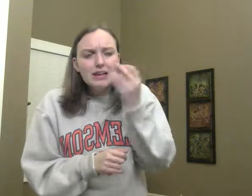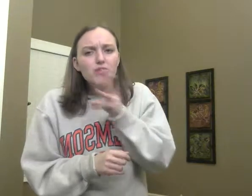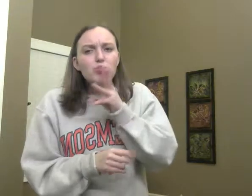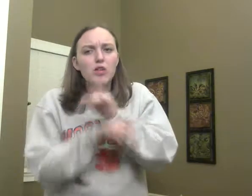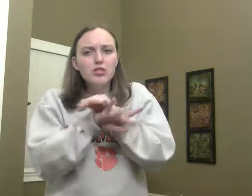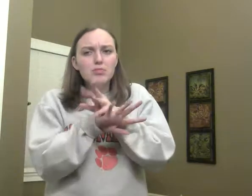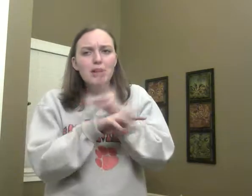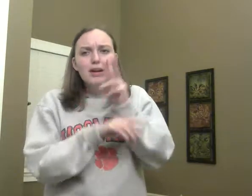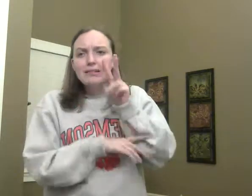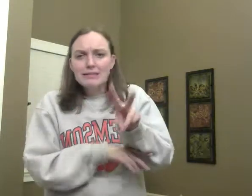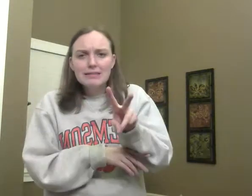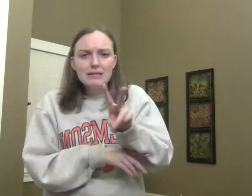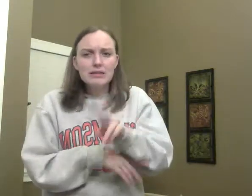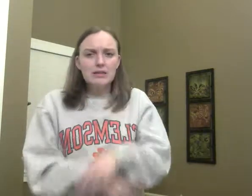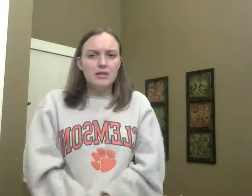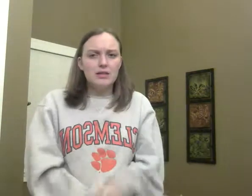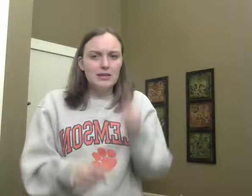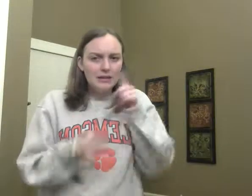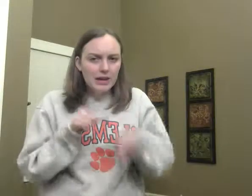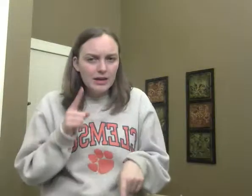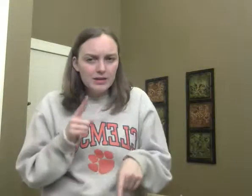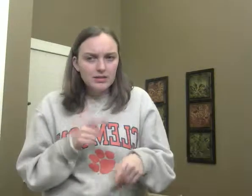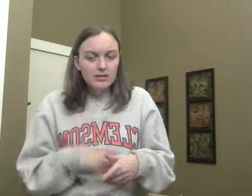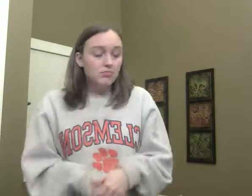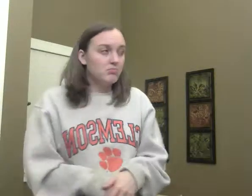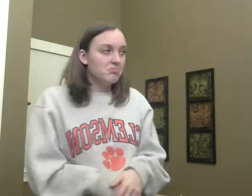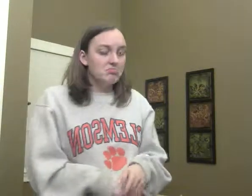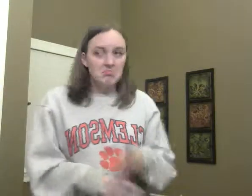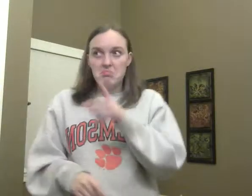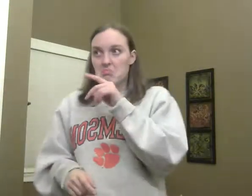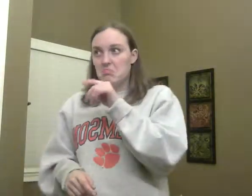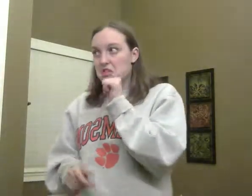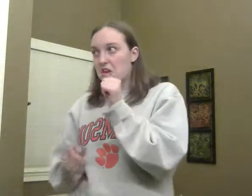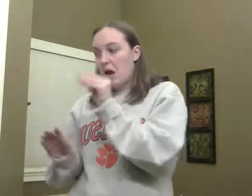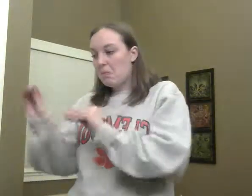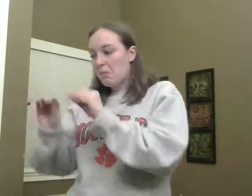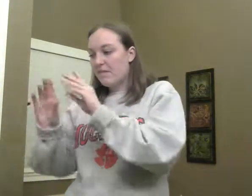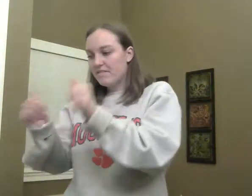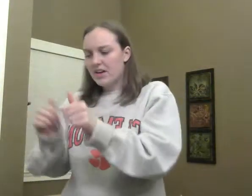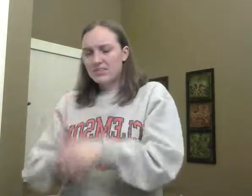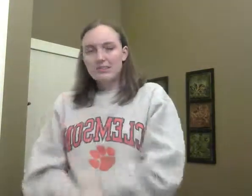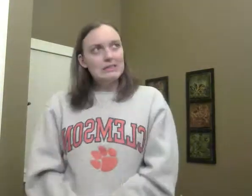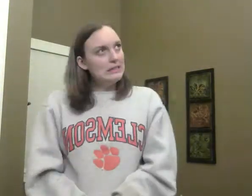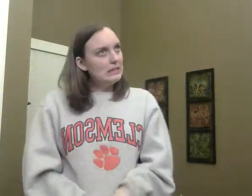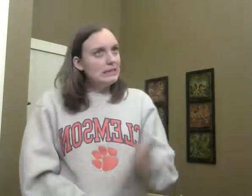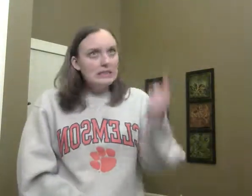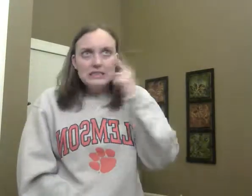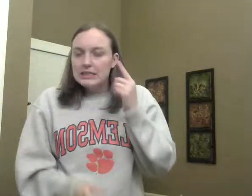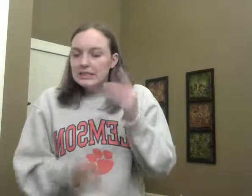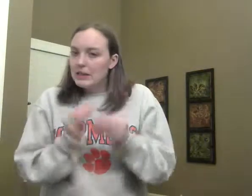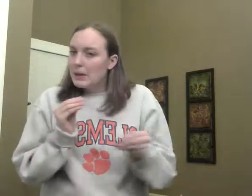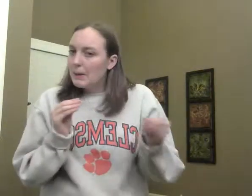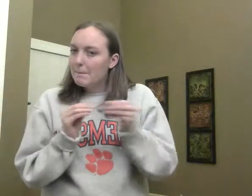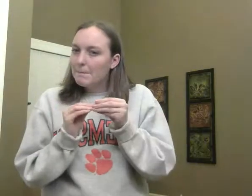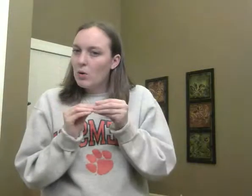be able to move very quickly. We're thinking a little deeper, though. They lost their vision. This is going to have a bigger impact on their